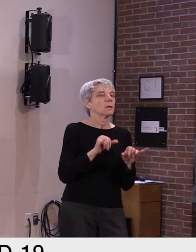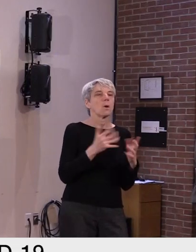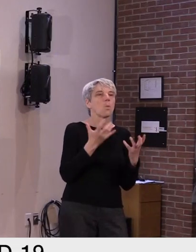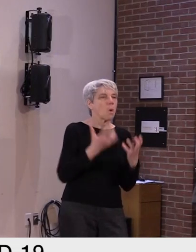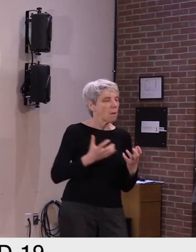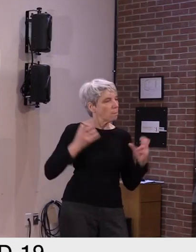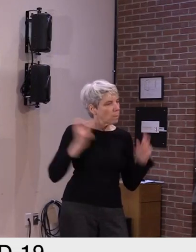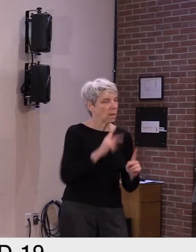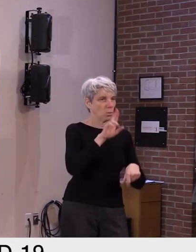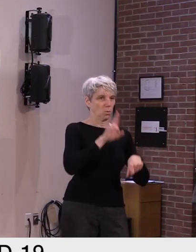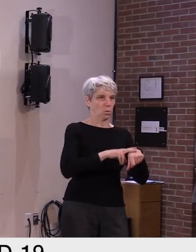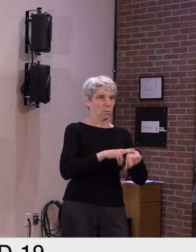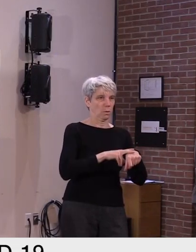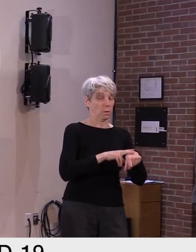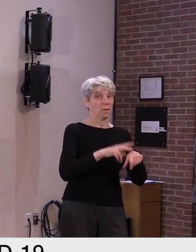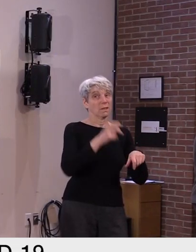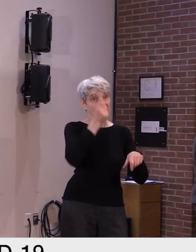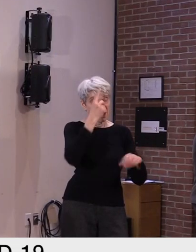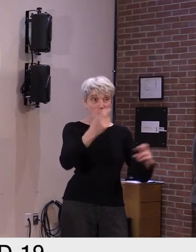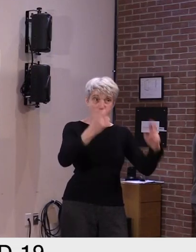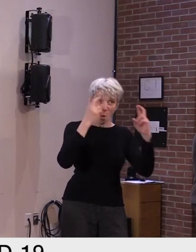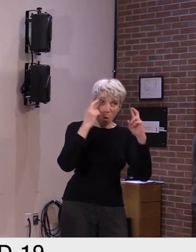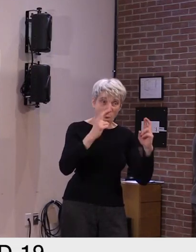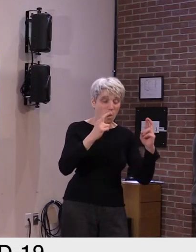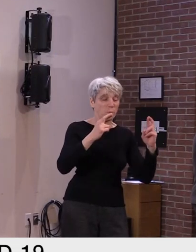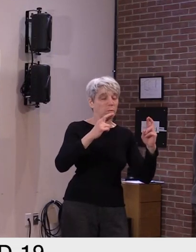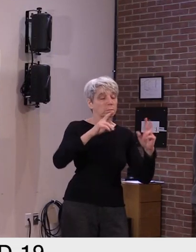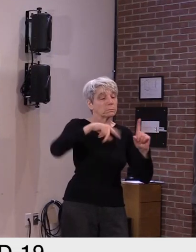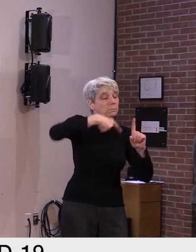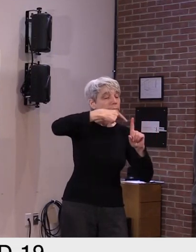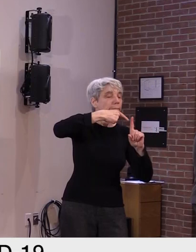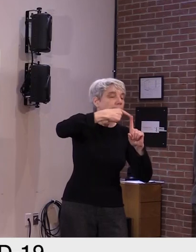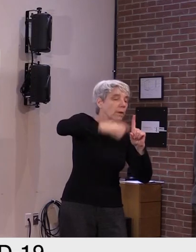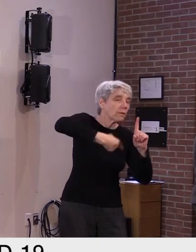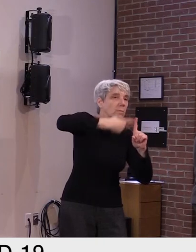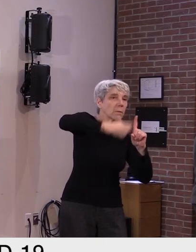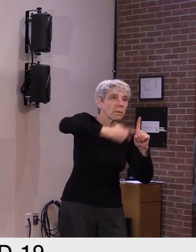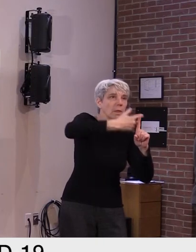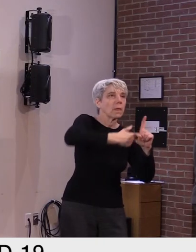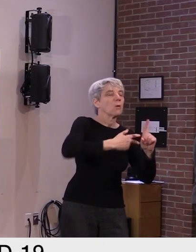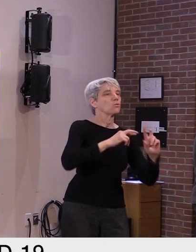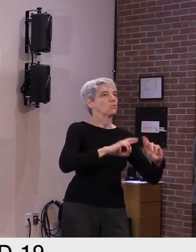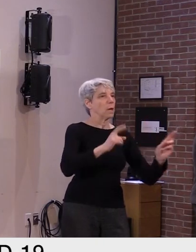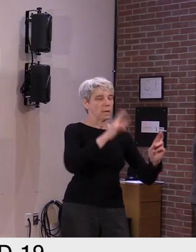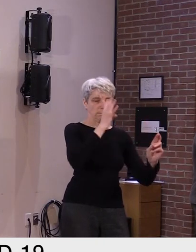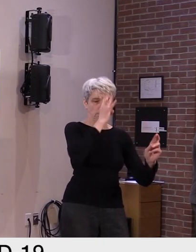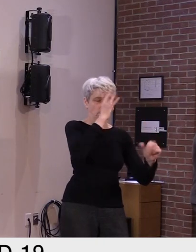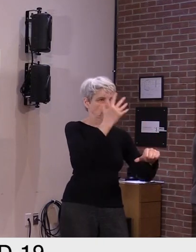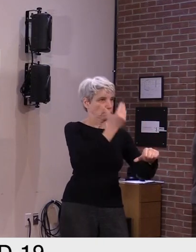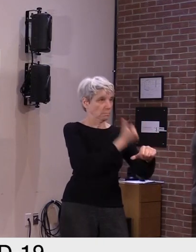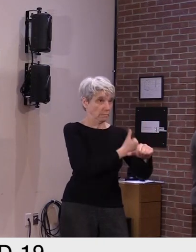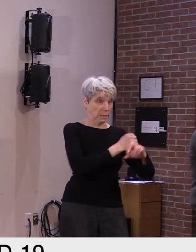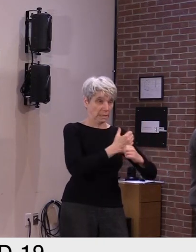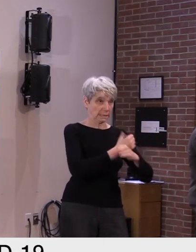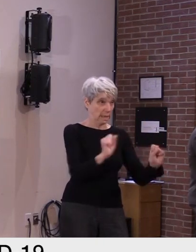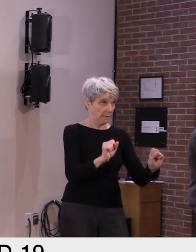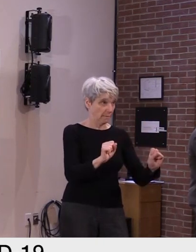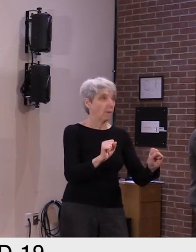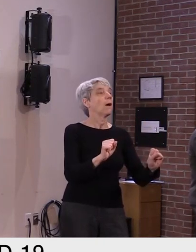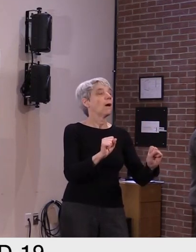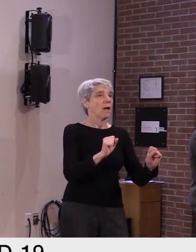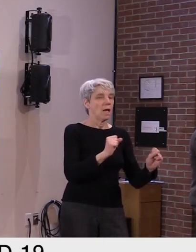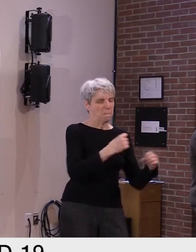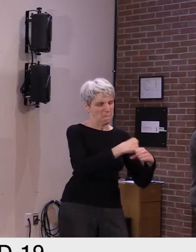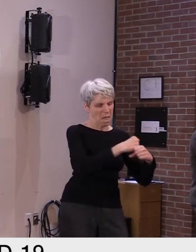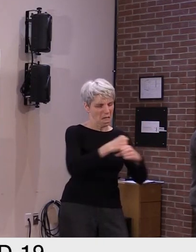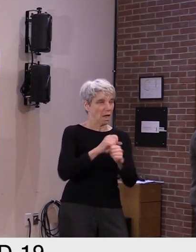COVID-19 vaccine become available and we'll be ready to distribute the doses as quickly as we get them. However, we